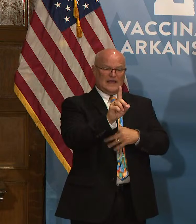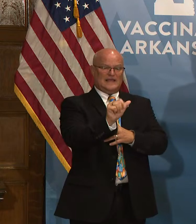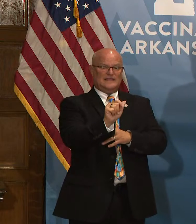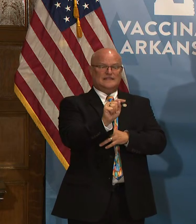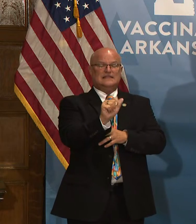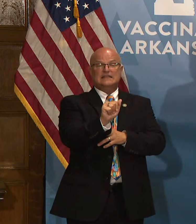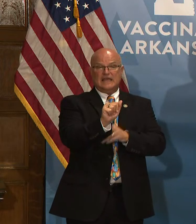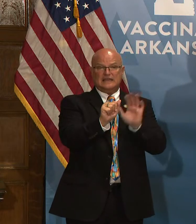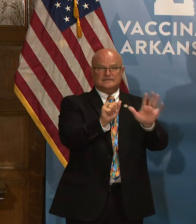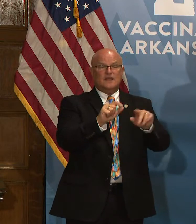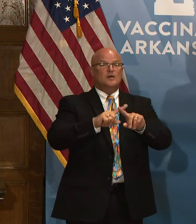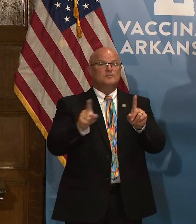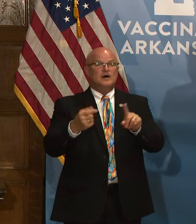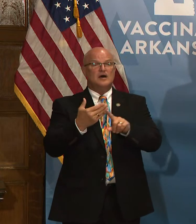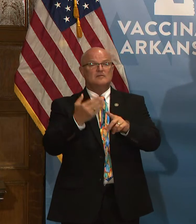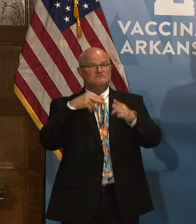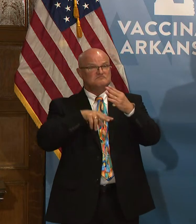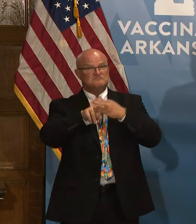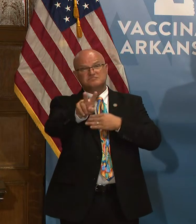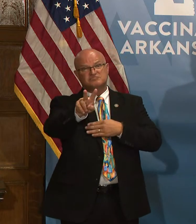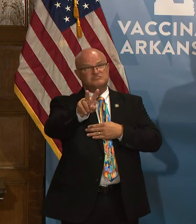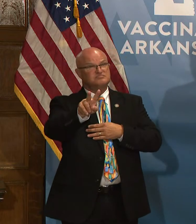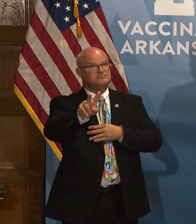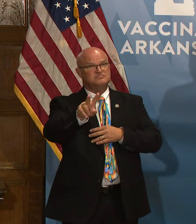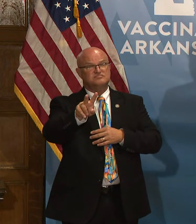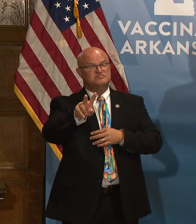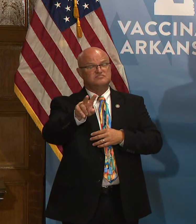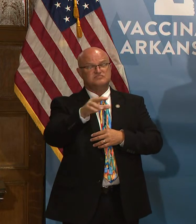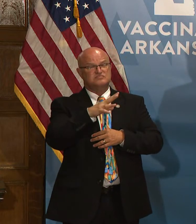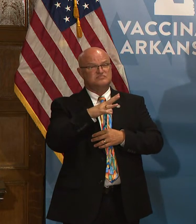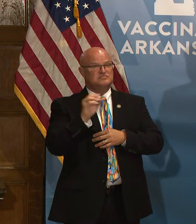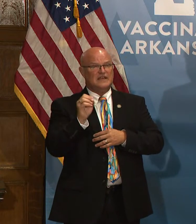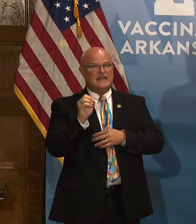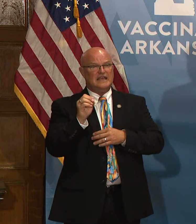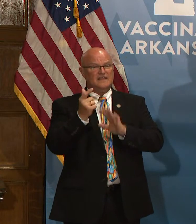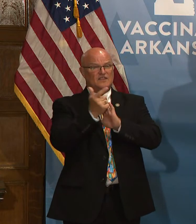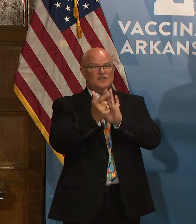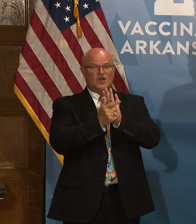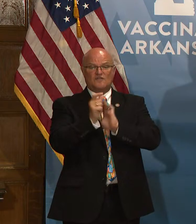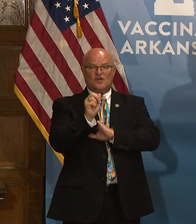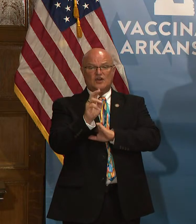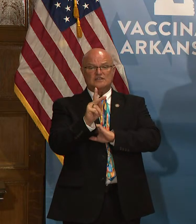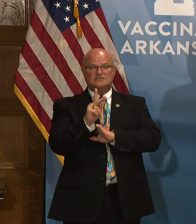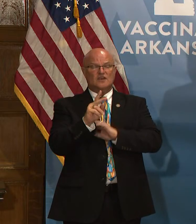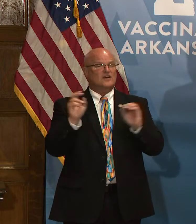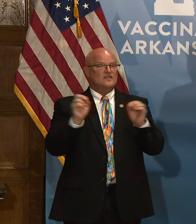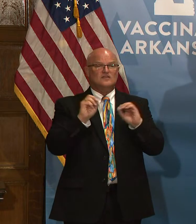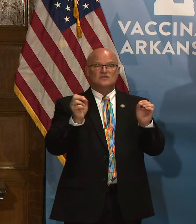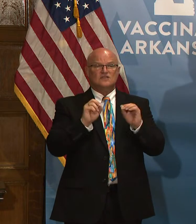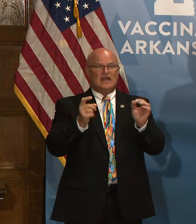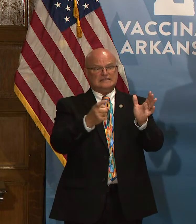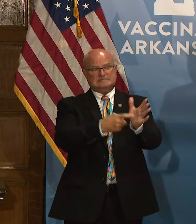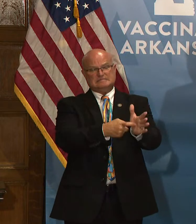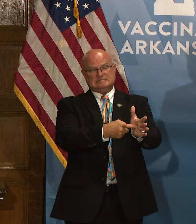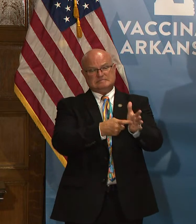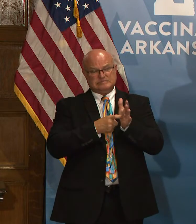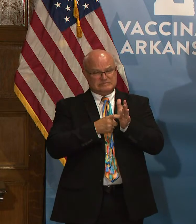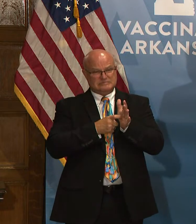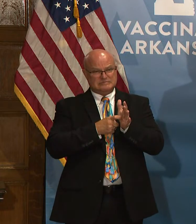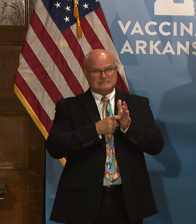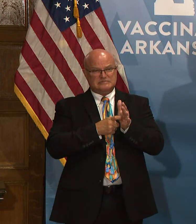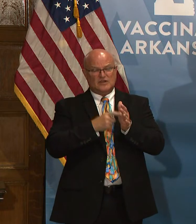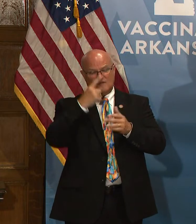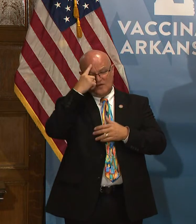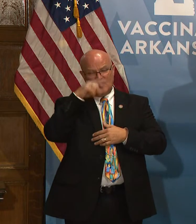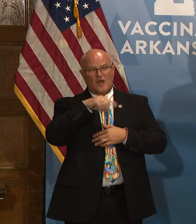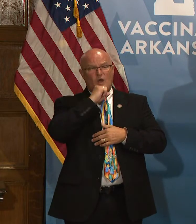But for the foreseeable future, and under the law of Arkansas, there's not any mandate and will not be any mandate